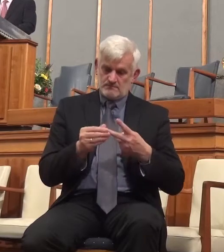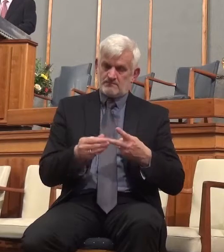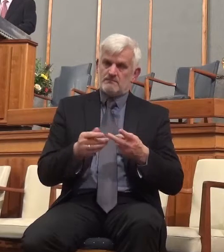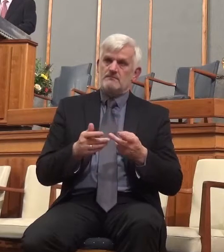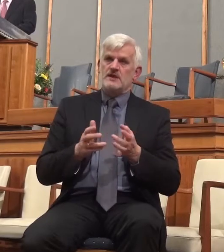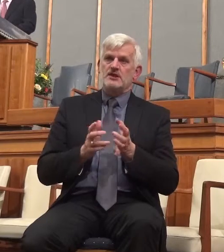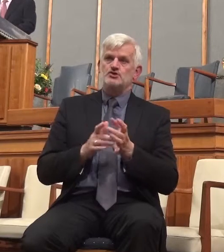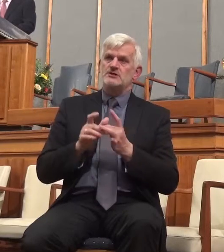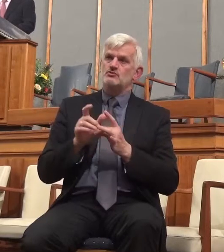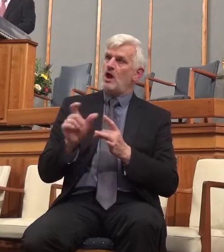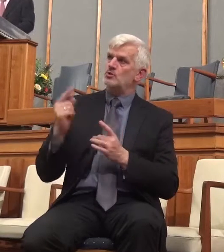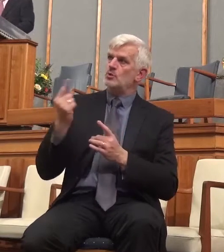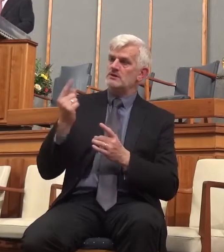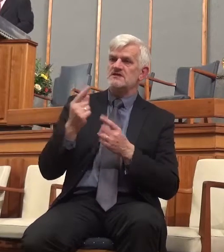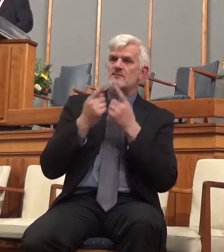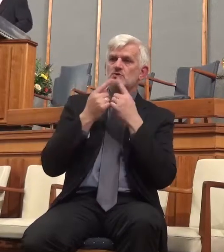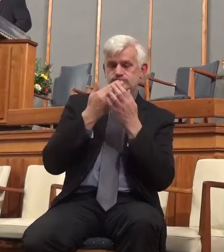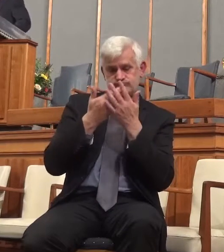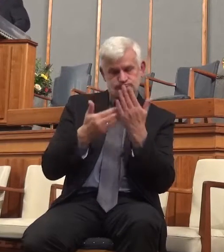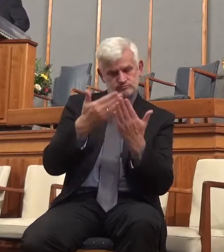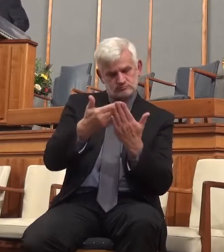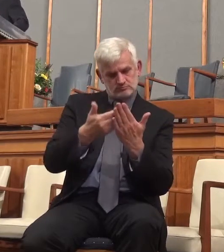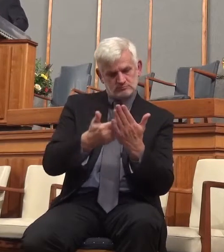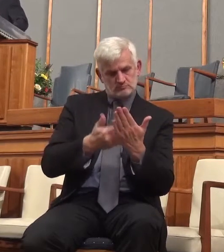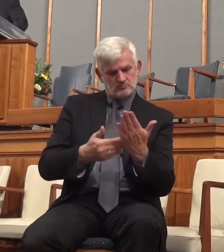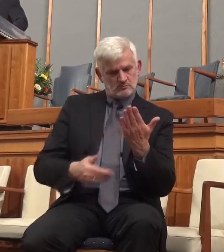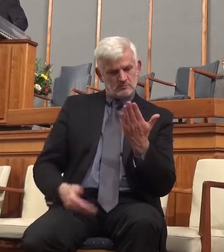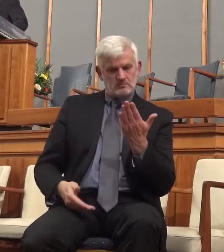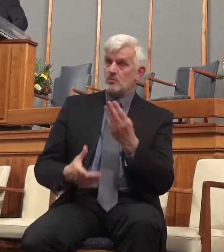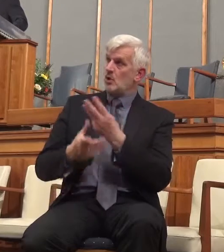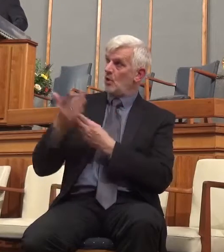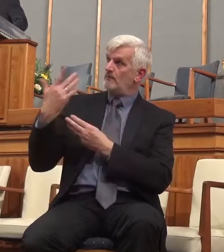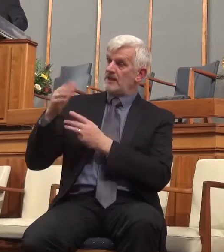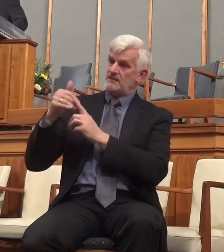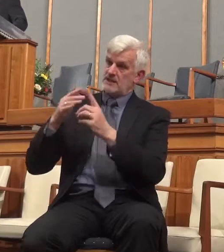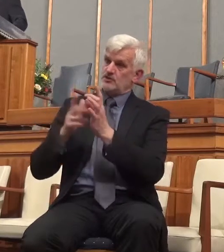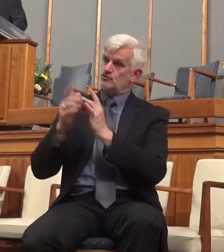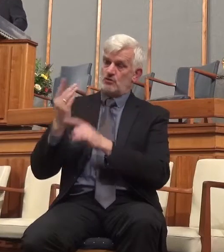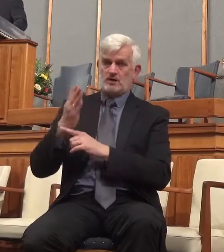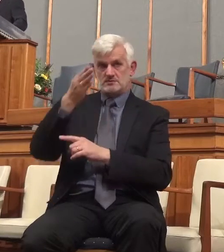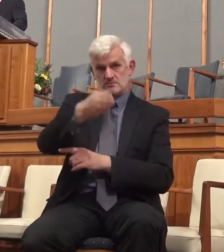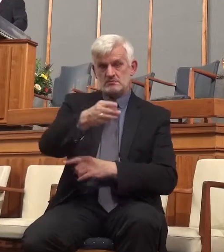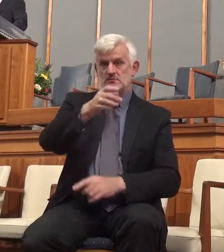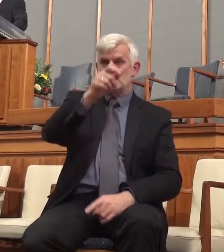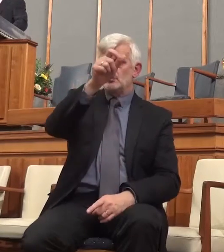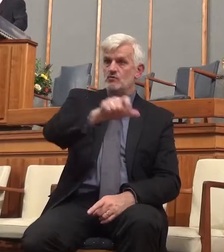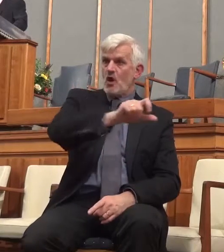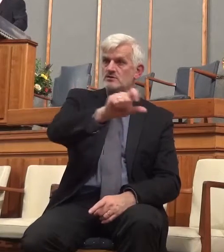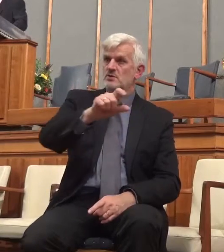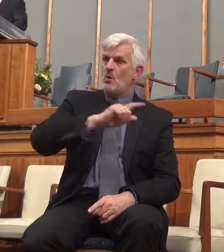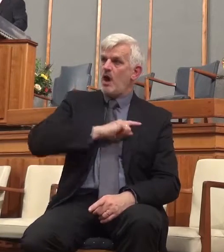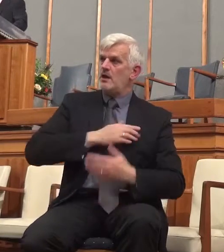talking about, and that God himself in Christ came into this world in amazing love